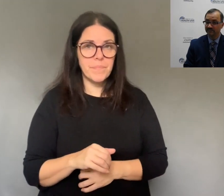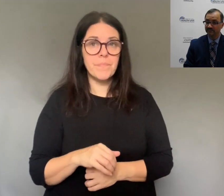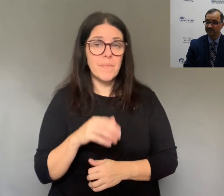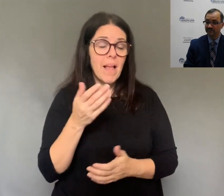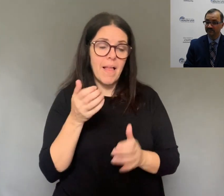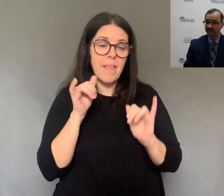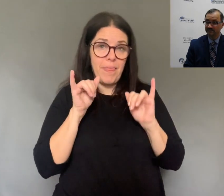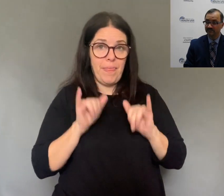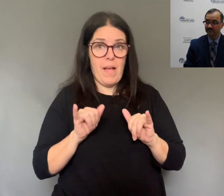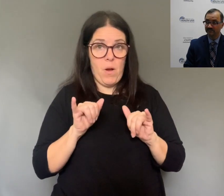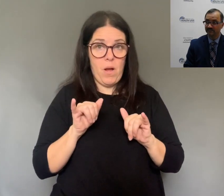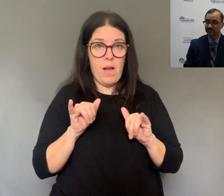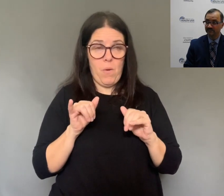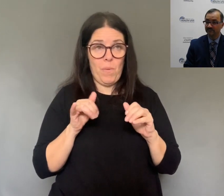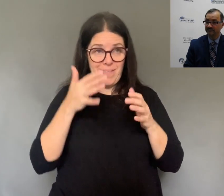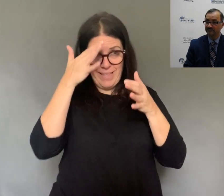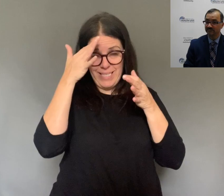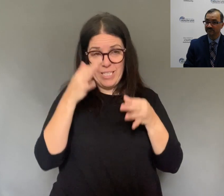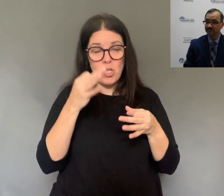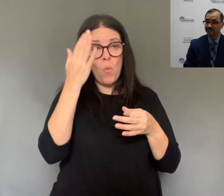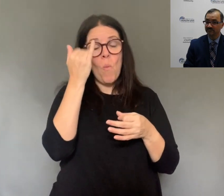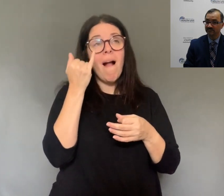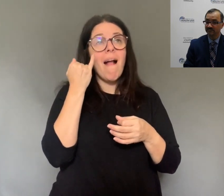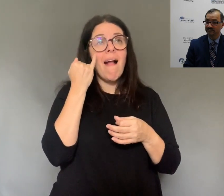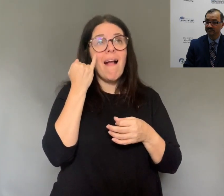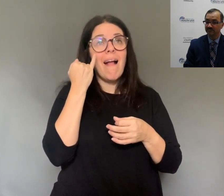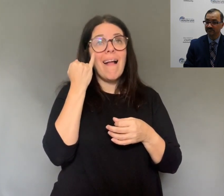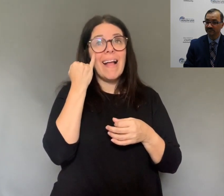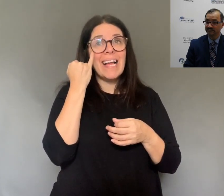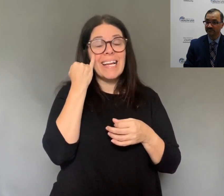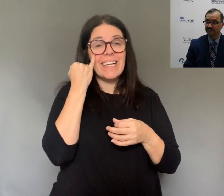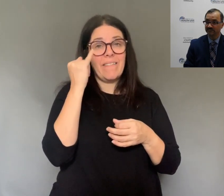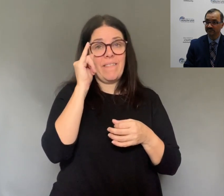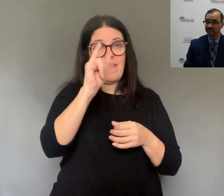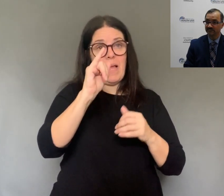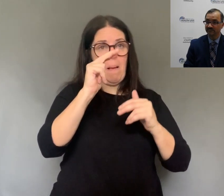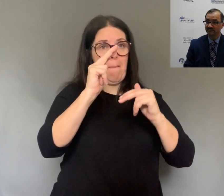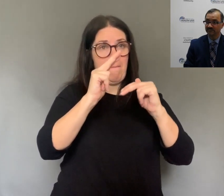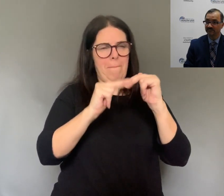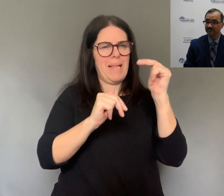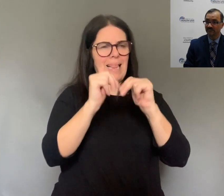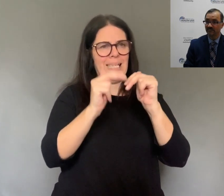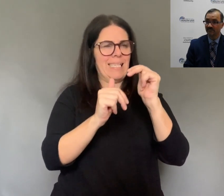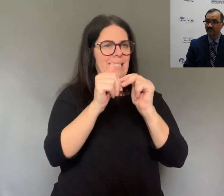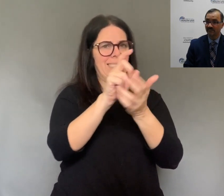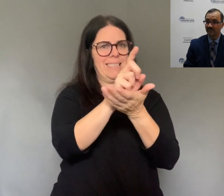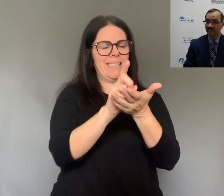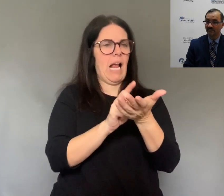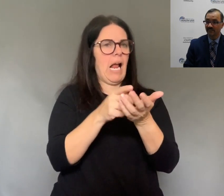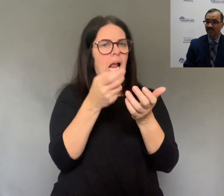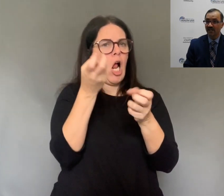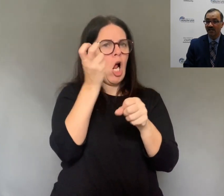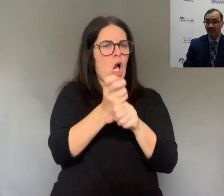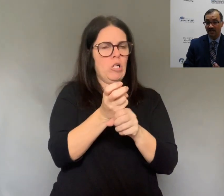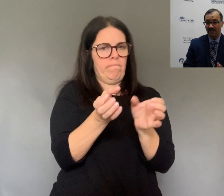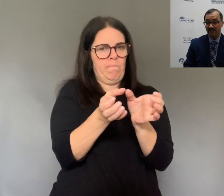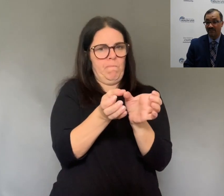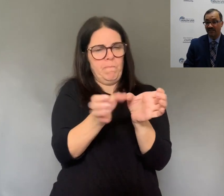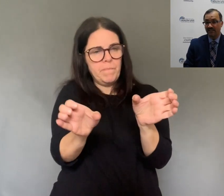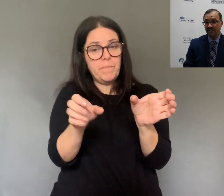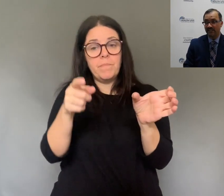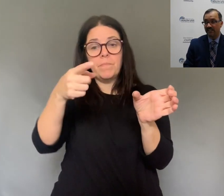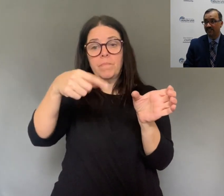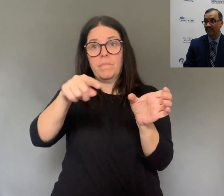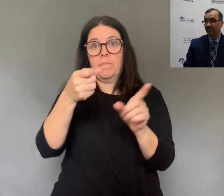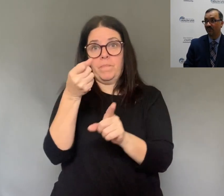people out of that facility has it helped keep cases down now? That's more of what I'm asking.